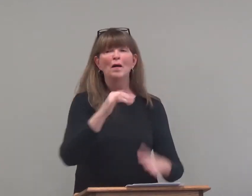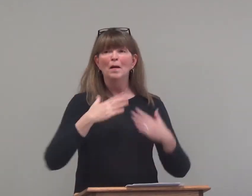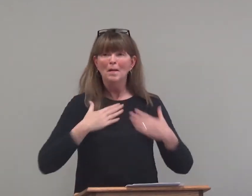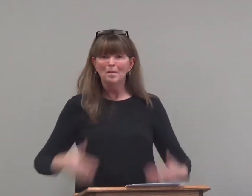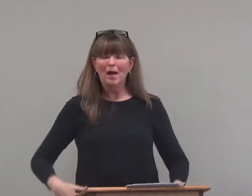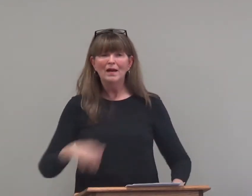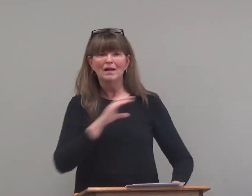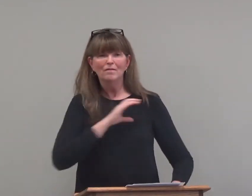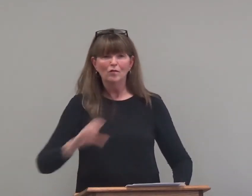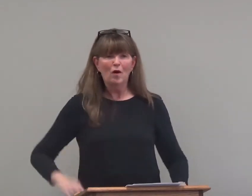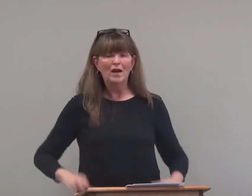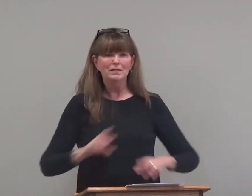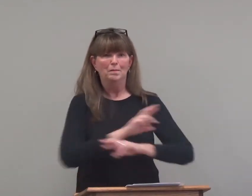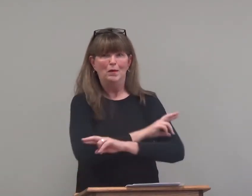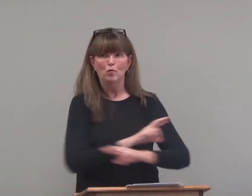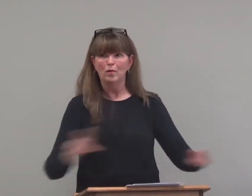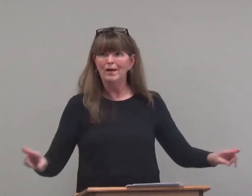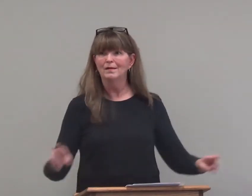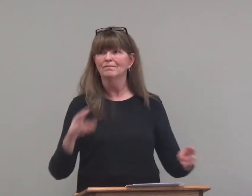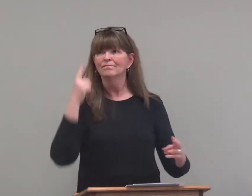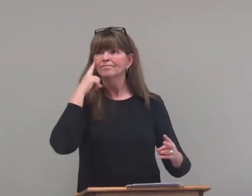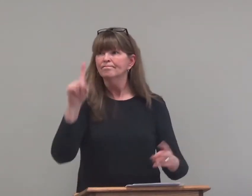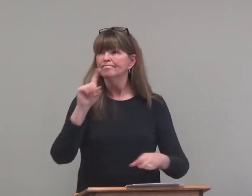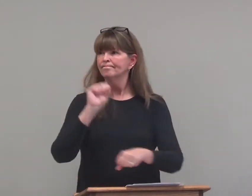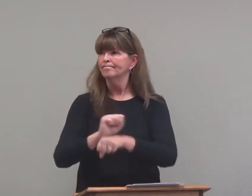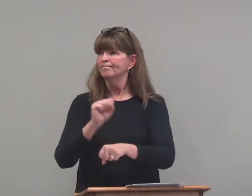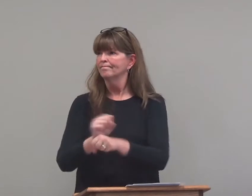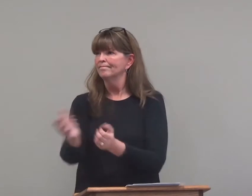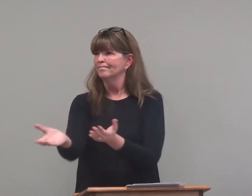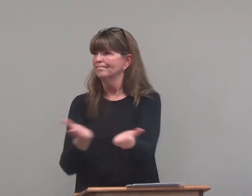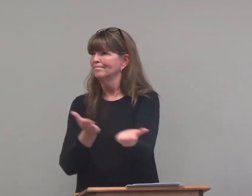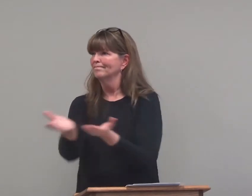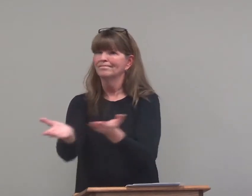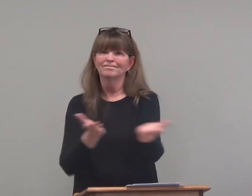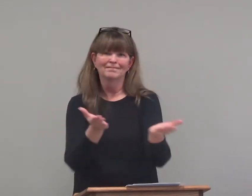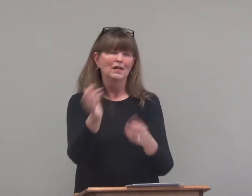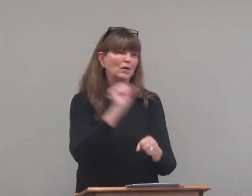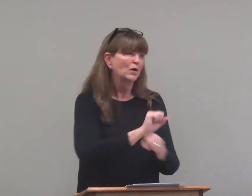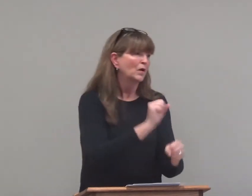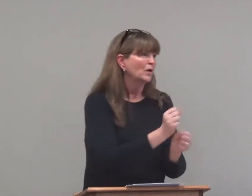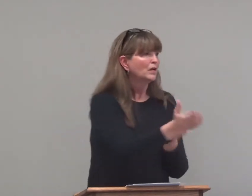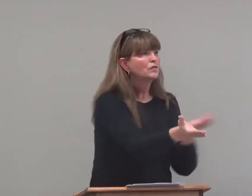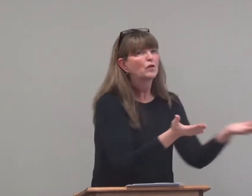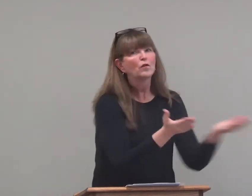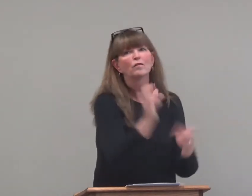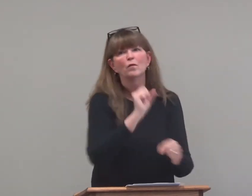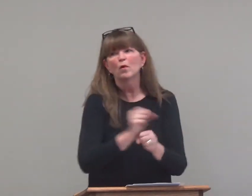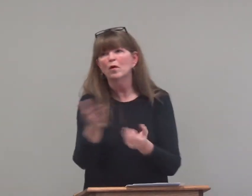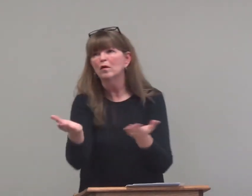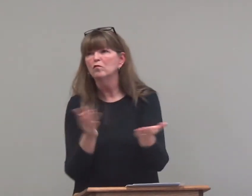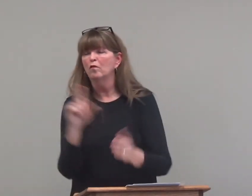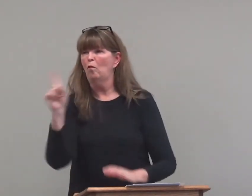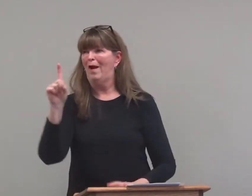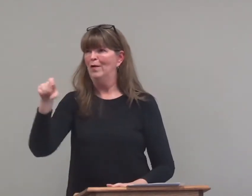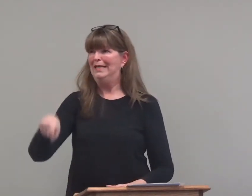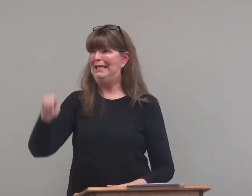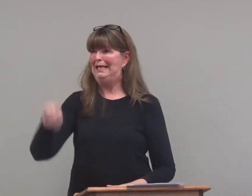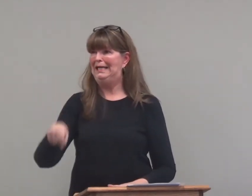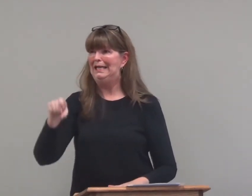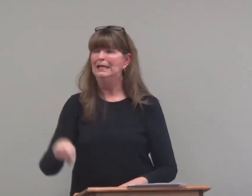all progressing, and we're learning that the body of Christ needs to be ready to serve, to work and